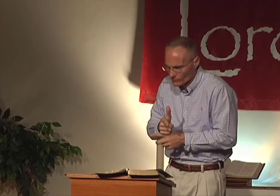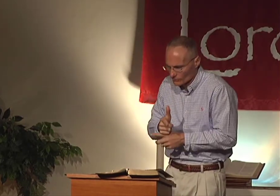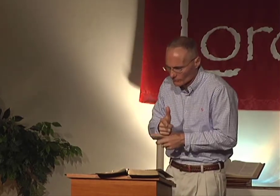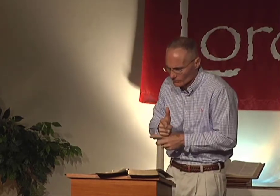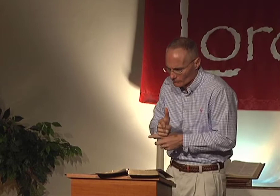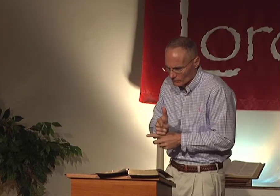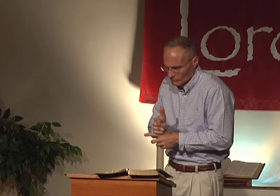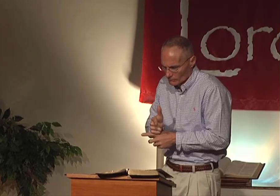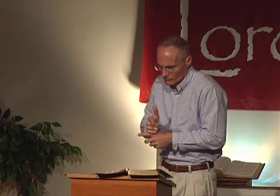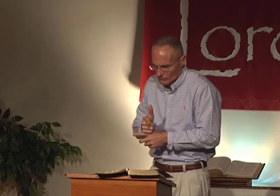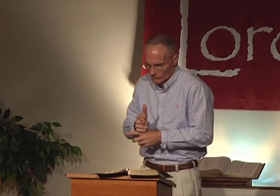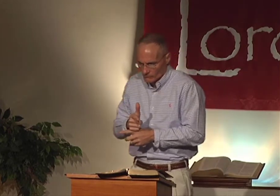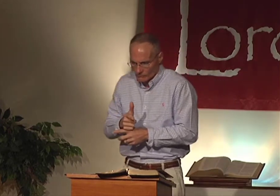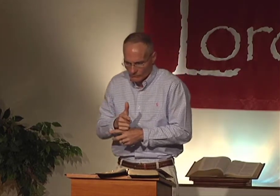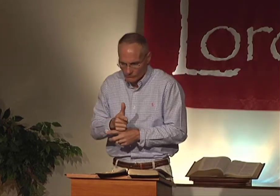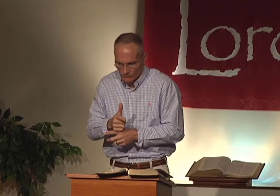his sisters or brothers.